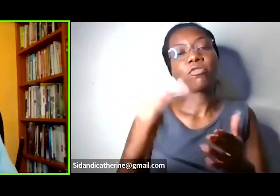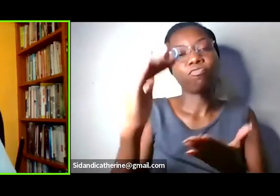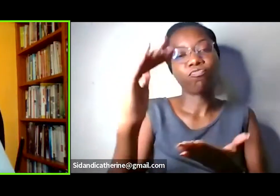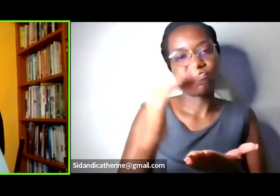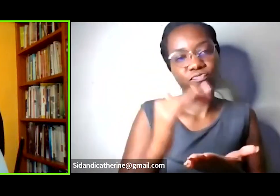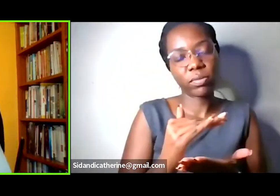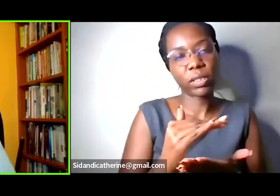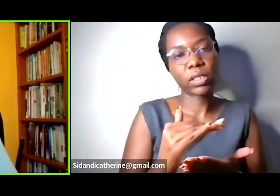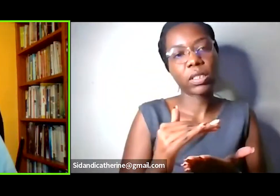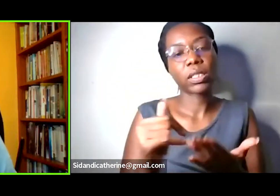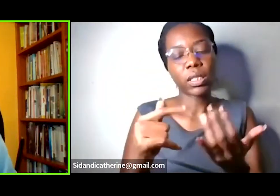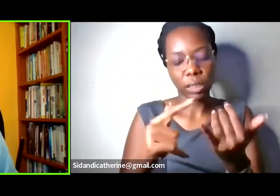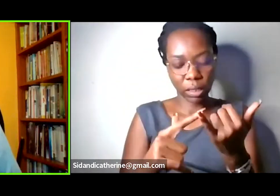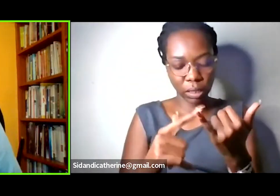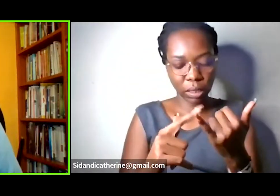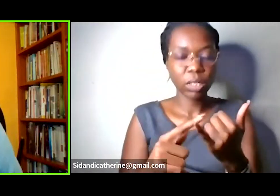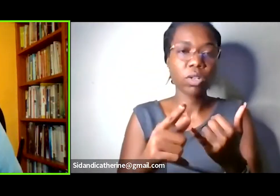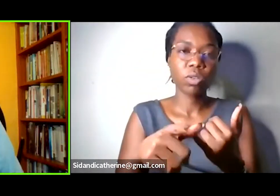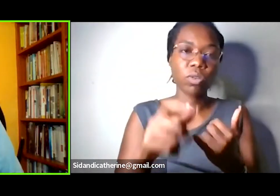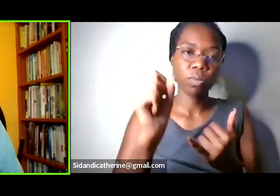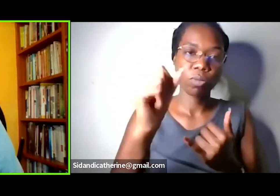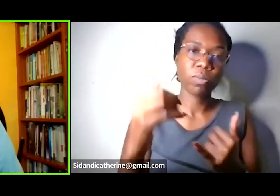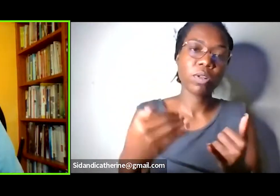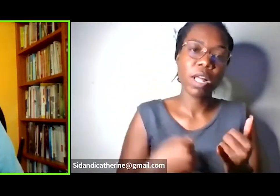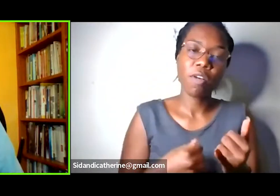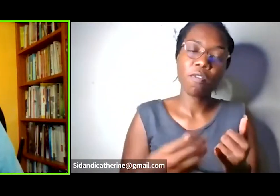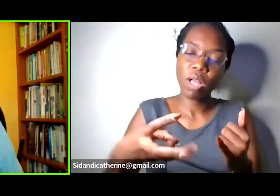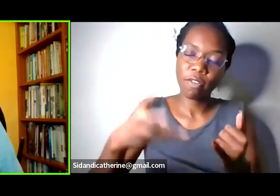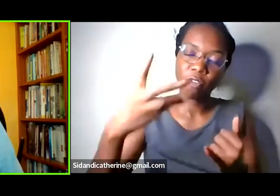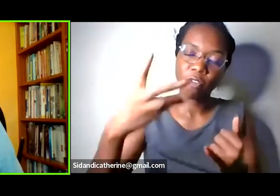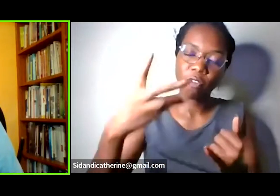but feedback is what you need, and it has a major